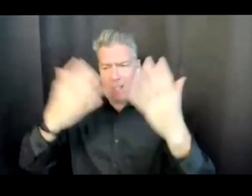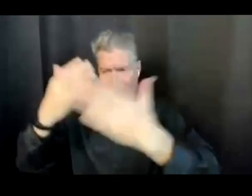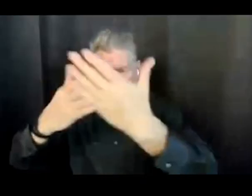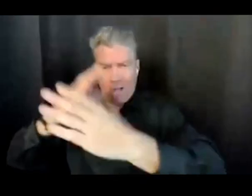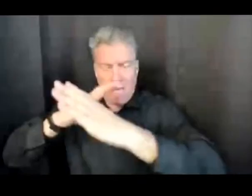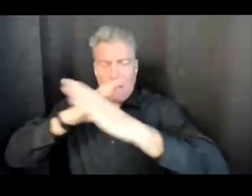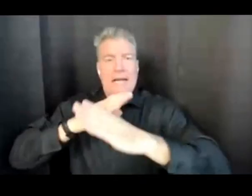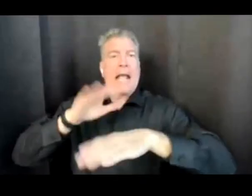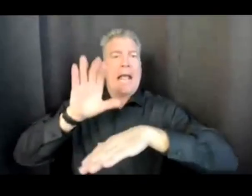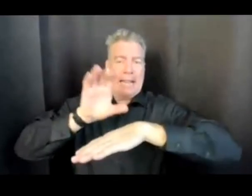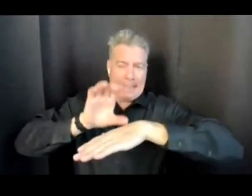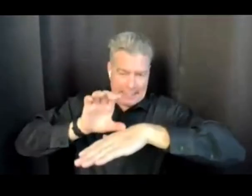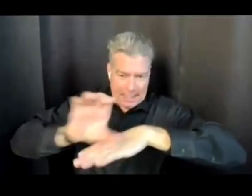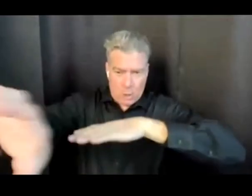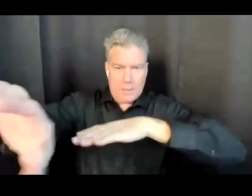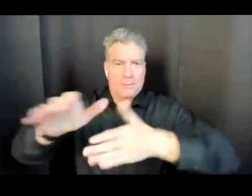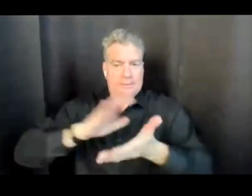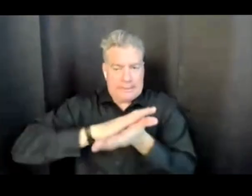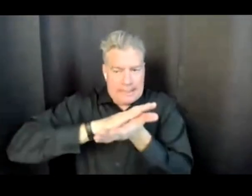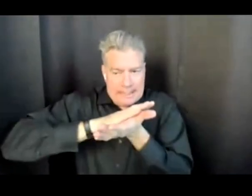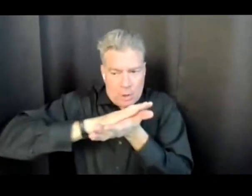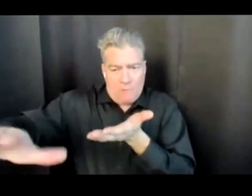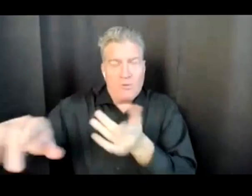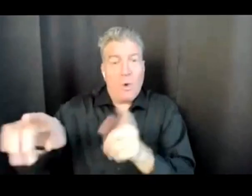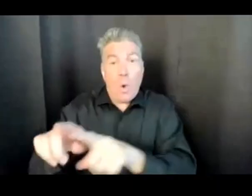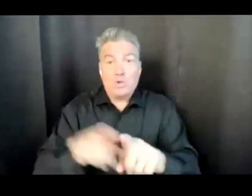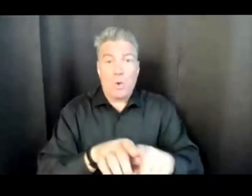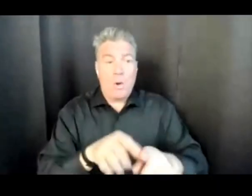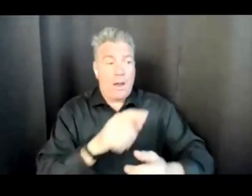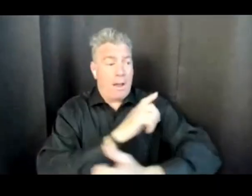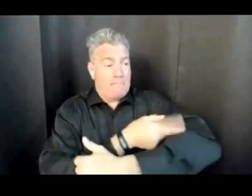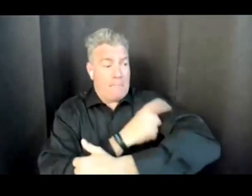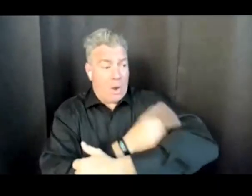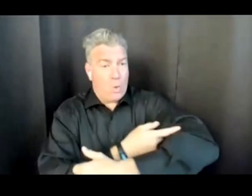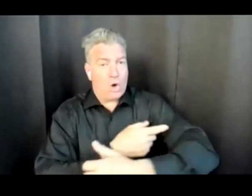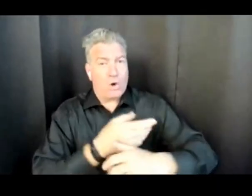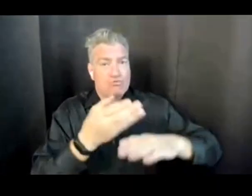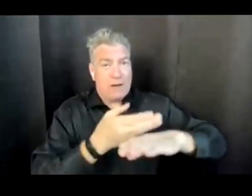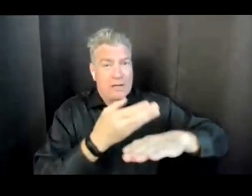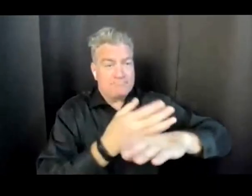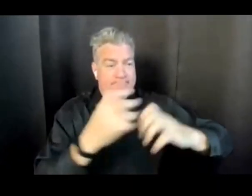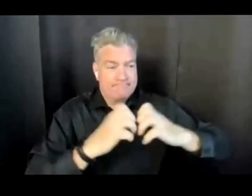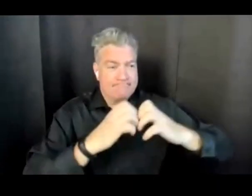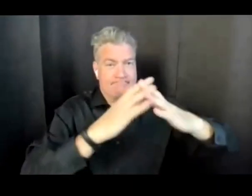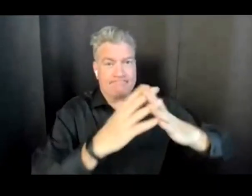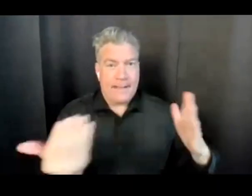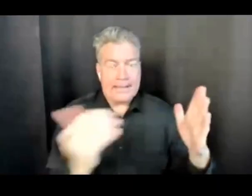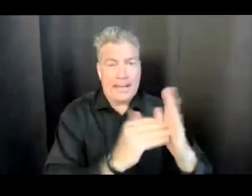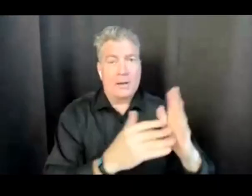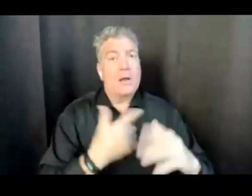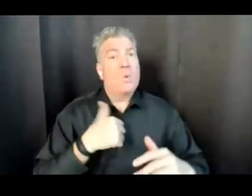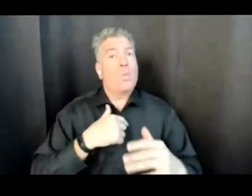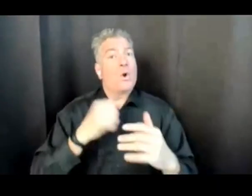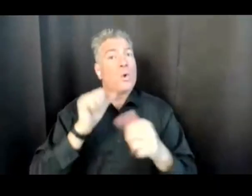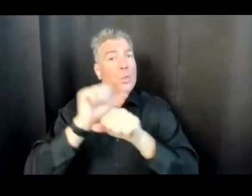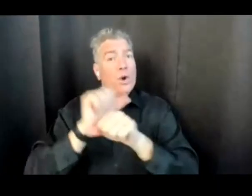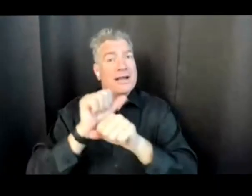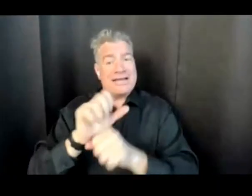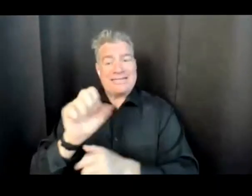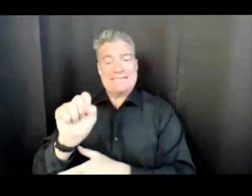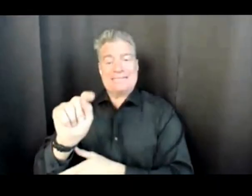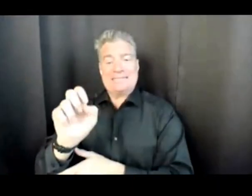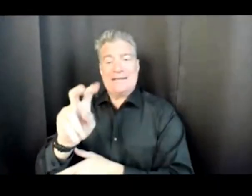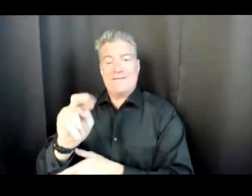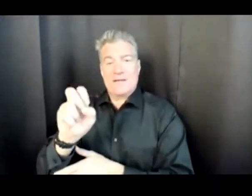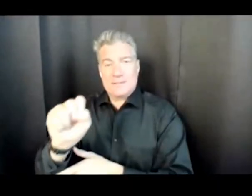well as power restoration efforts for the power companies in those counties. And we're currently operating in Stevens, Rabun, and